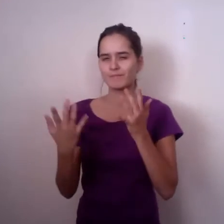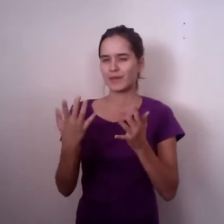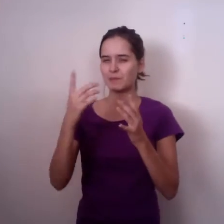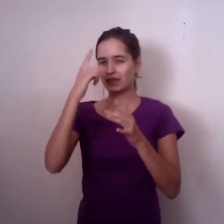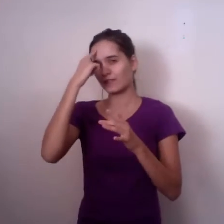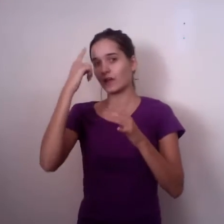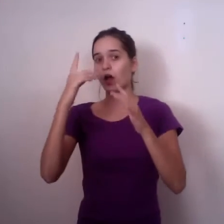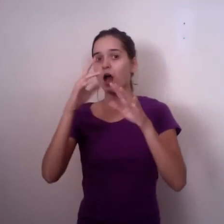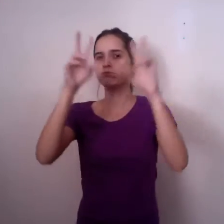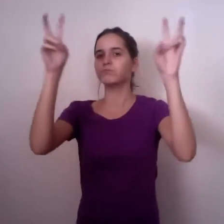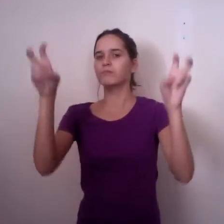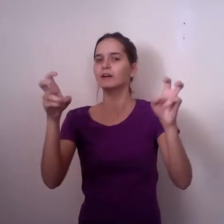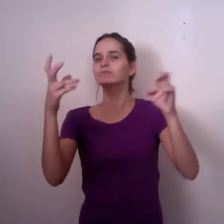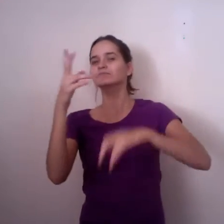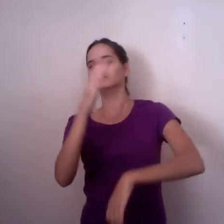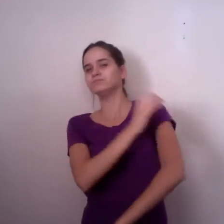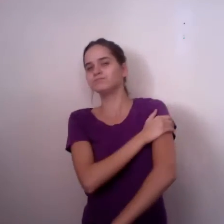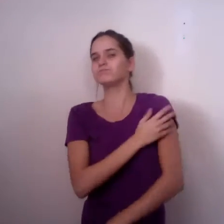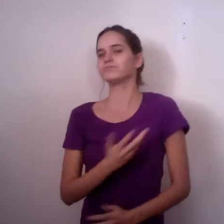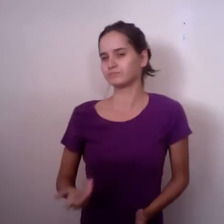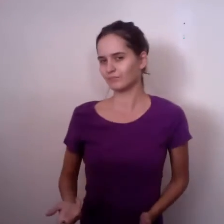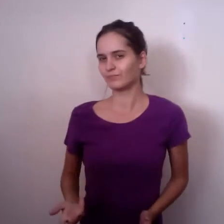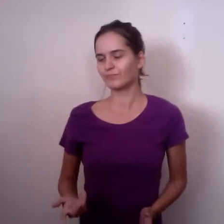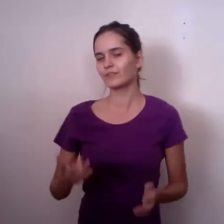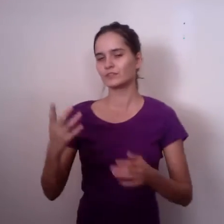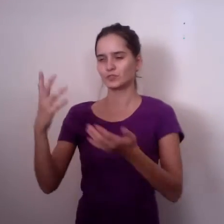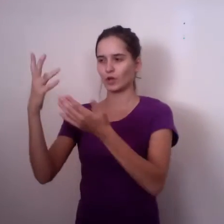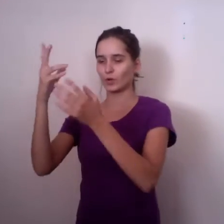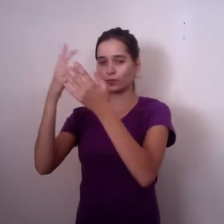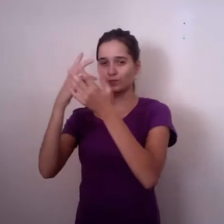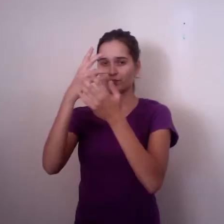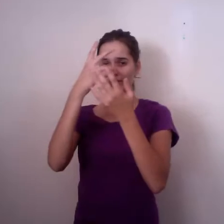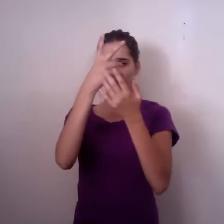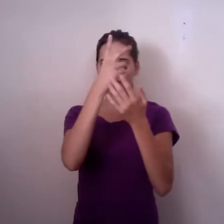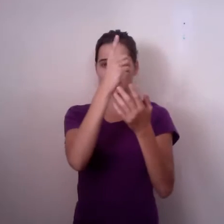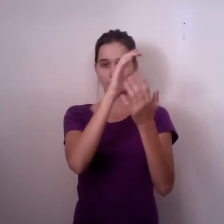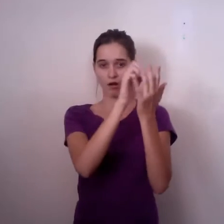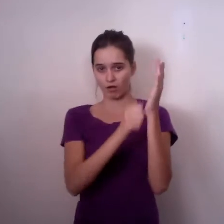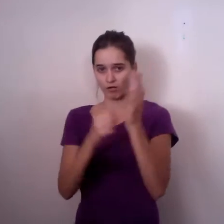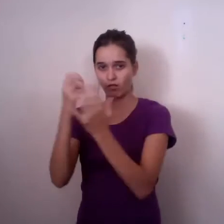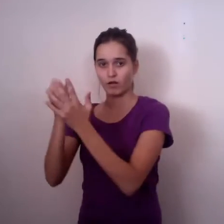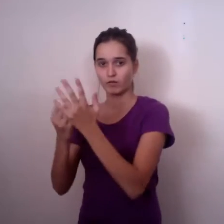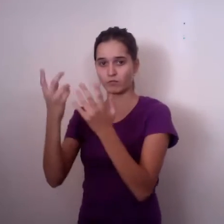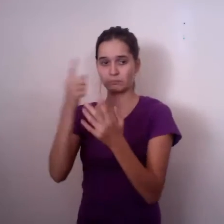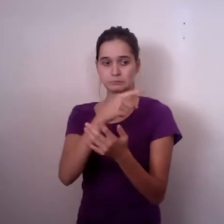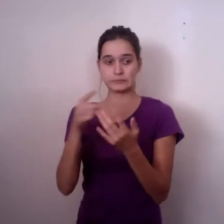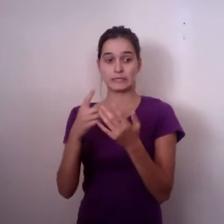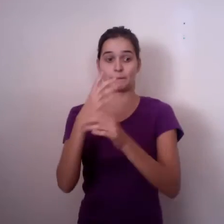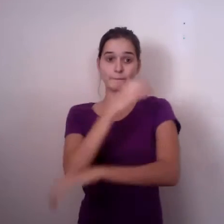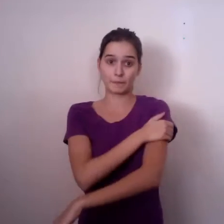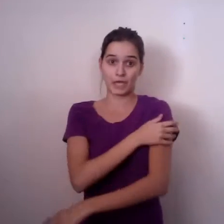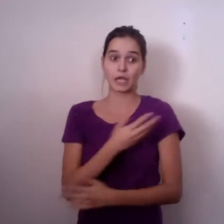under that you can put both of the articles' information on that issue. And so they start to think about